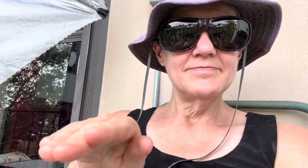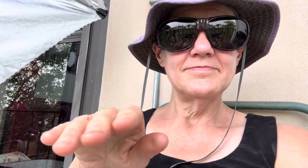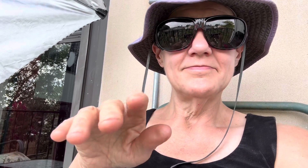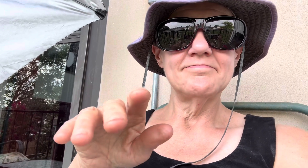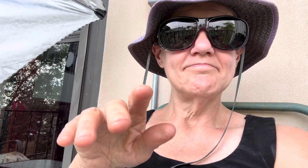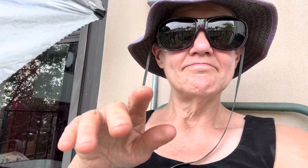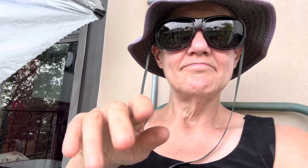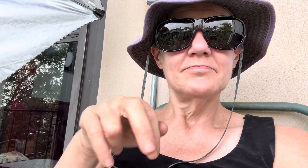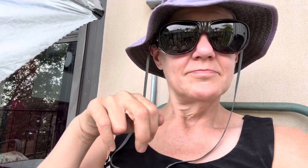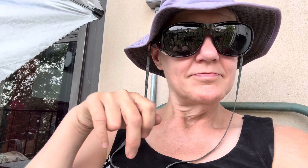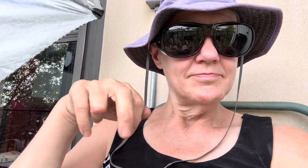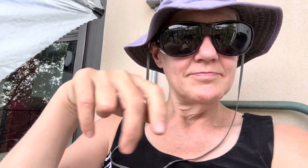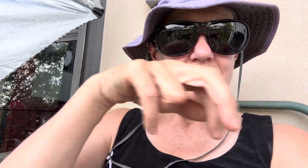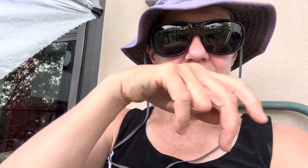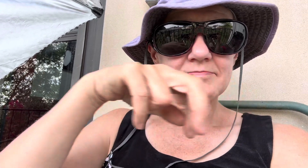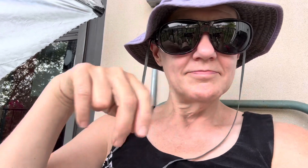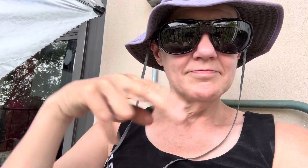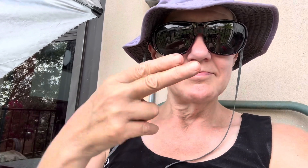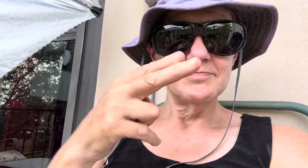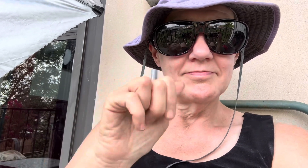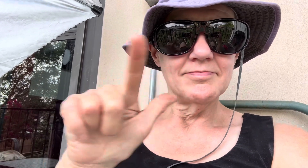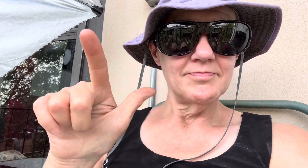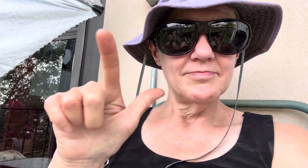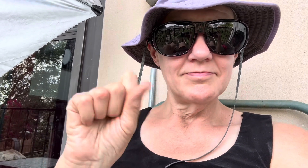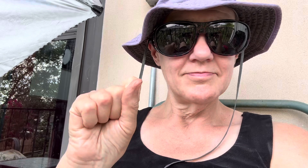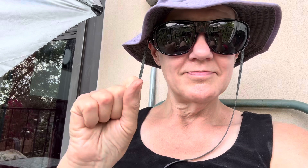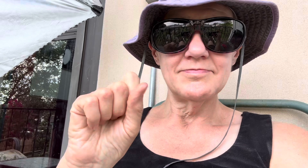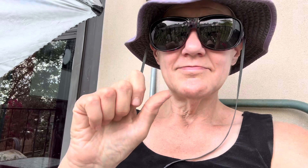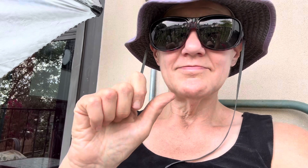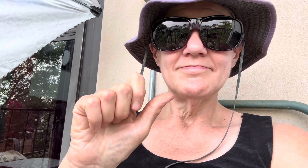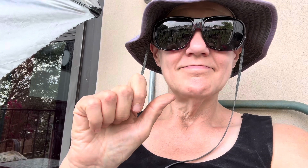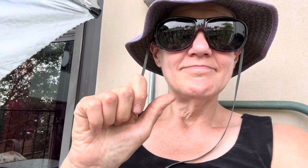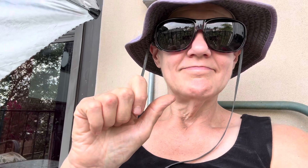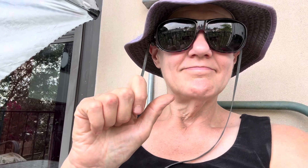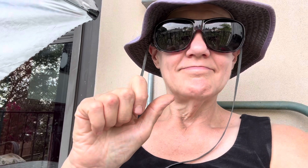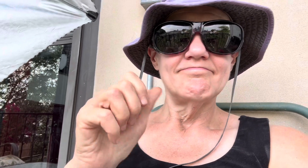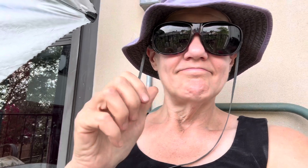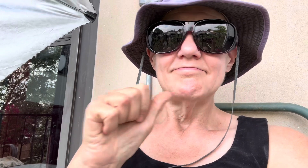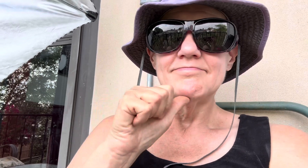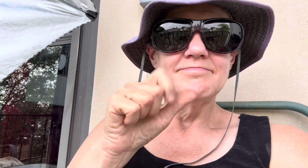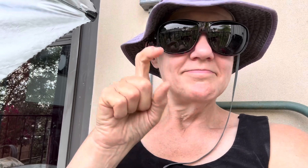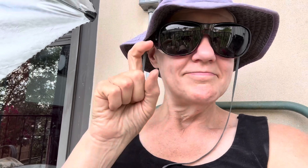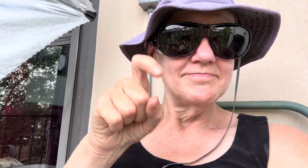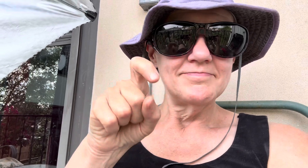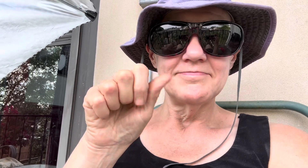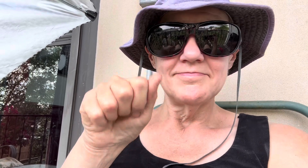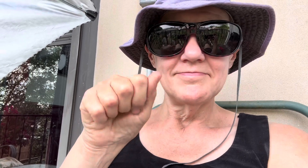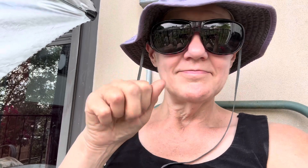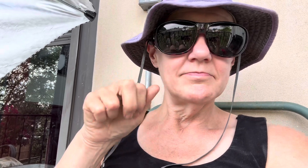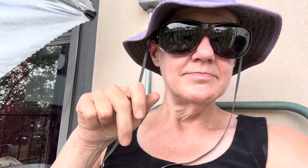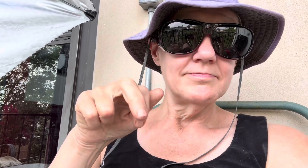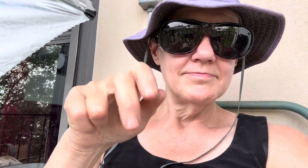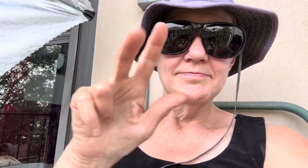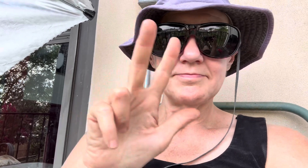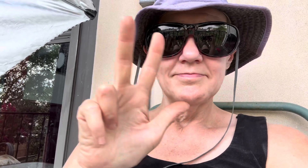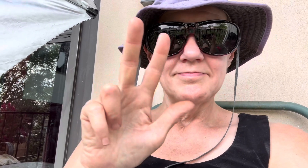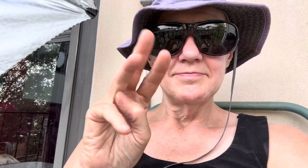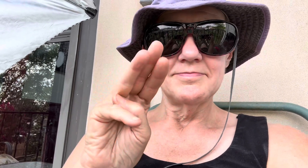doing one of those little floor bikes, walking your hallways. Other options if you're not able to get out. Maybe you